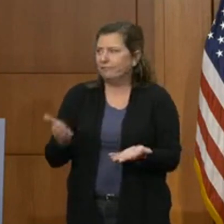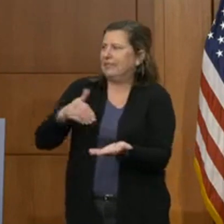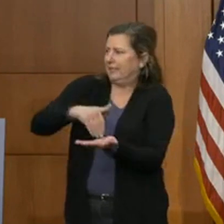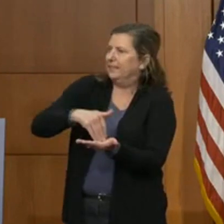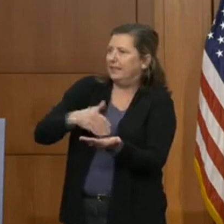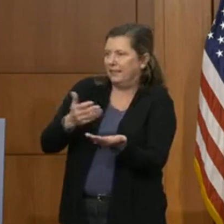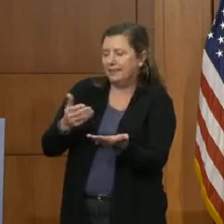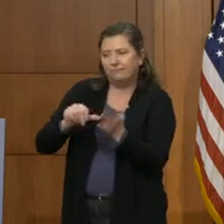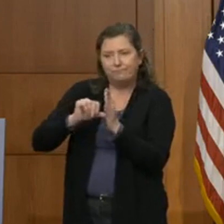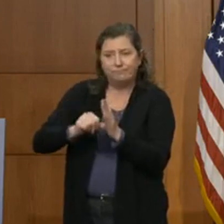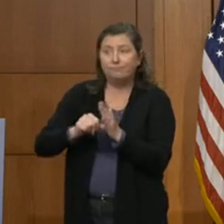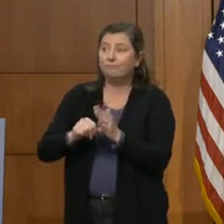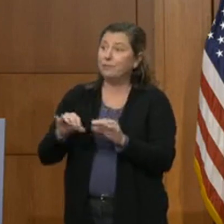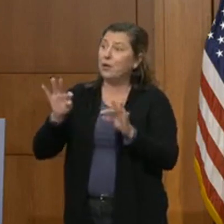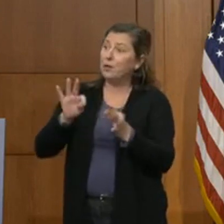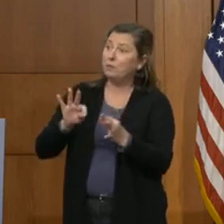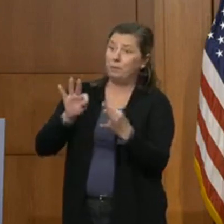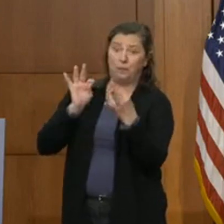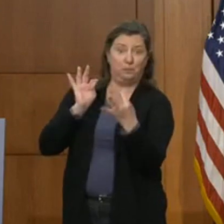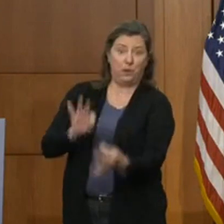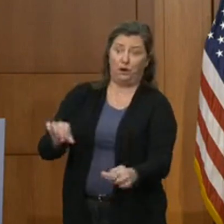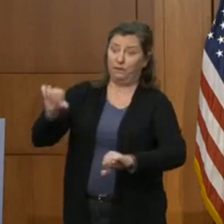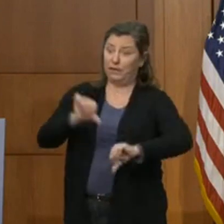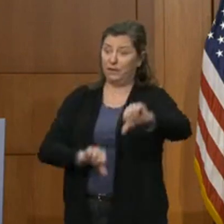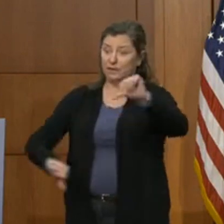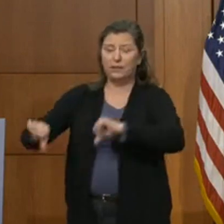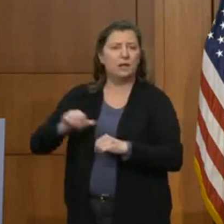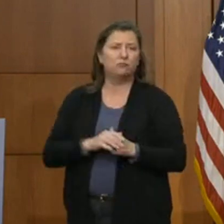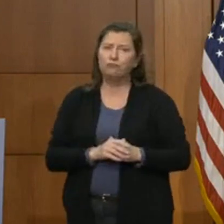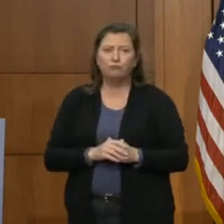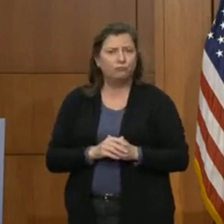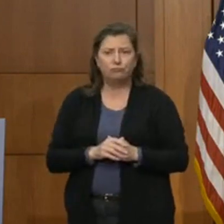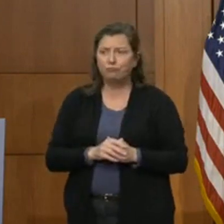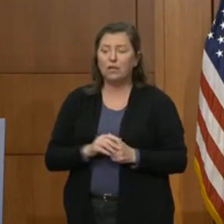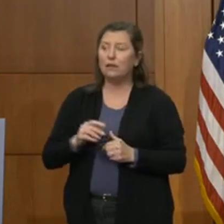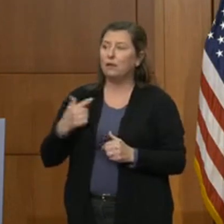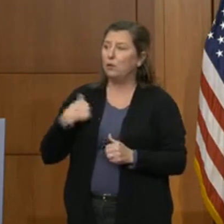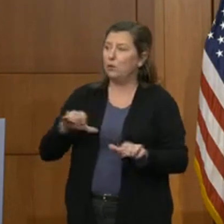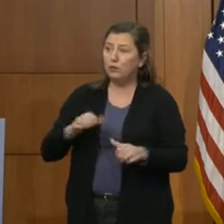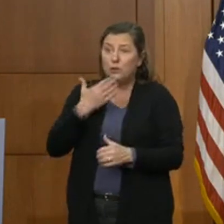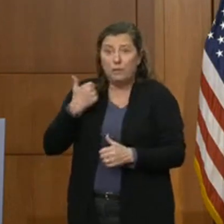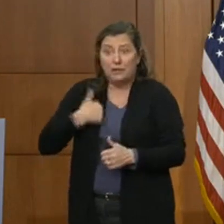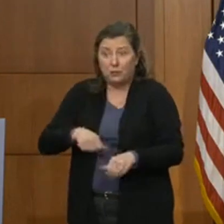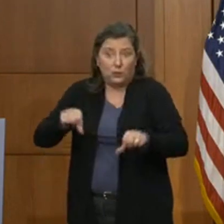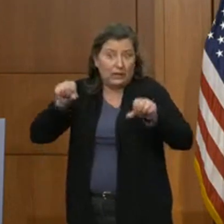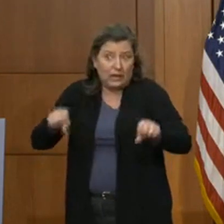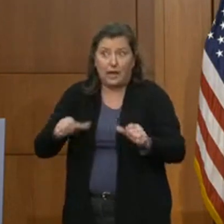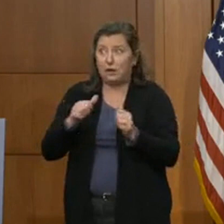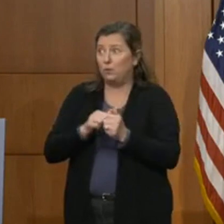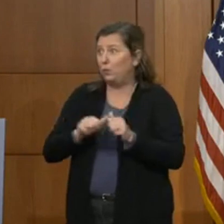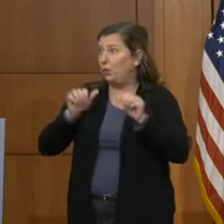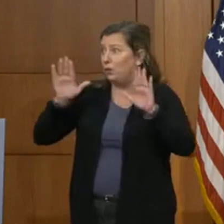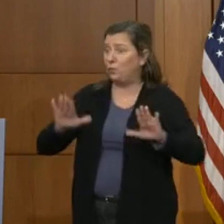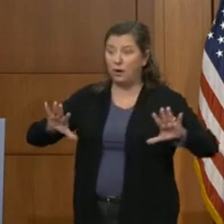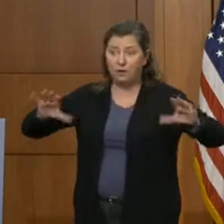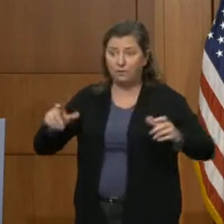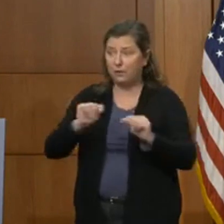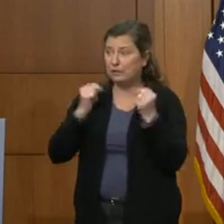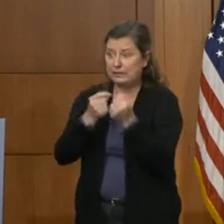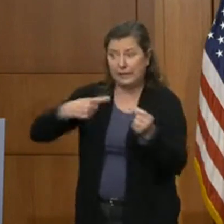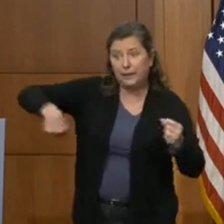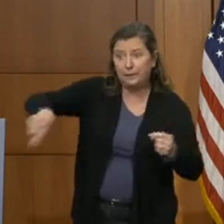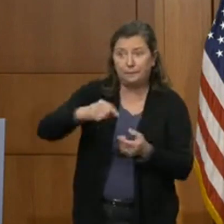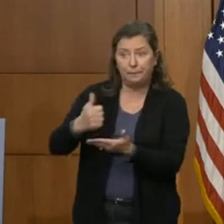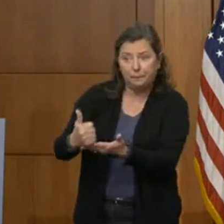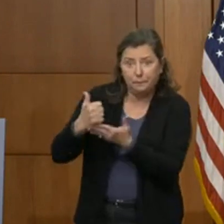again, it's not a perfect science. We are doing the best that we can with just a magnificent, a great team